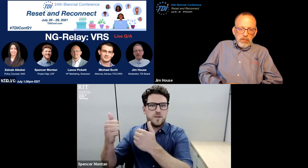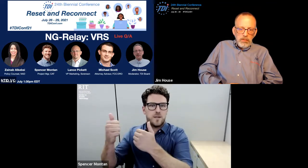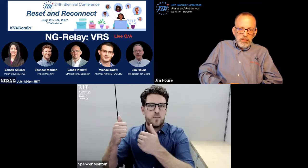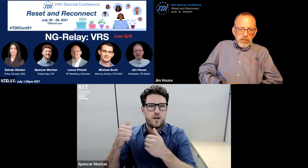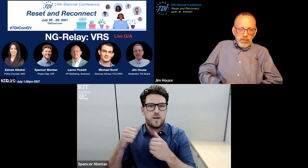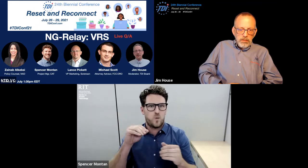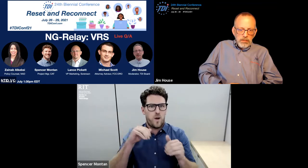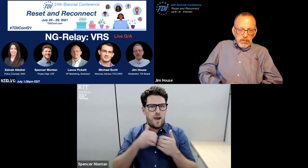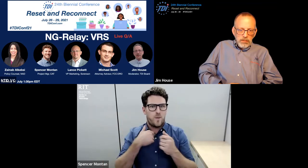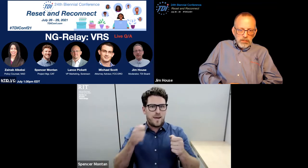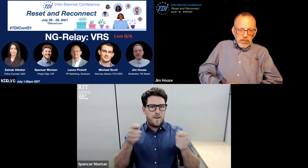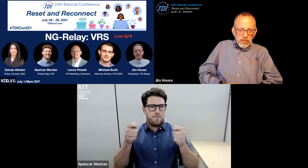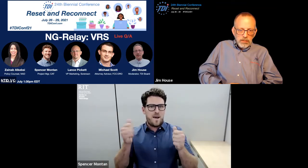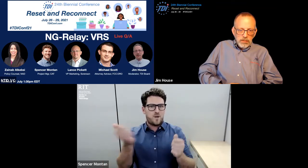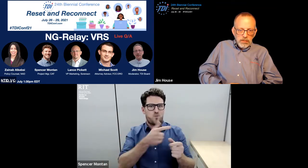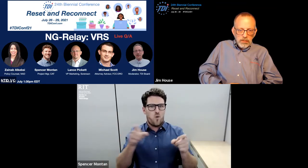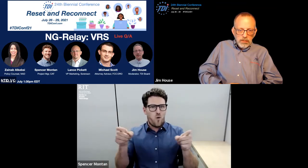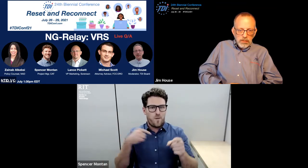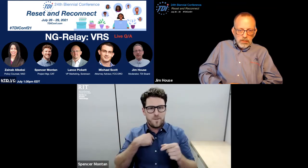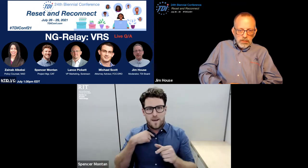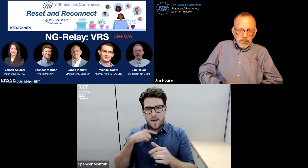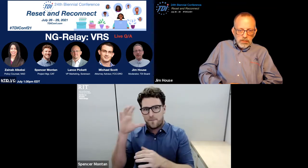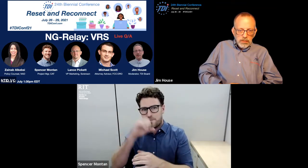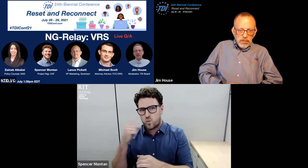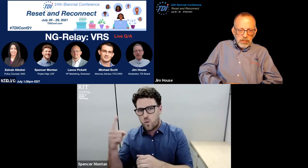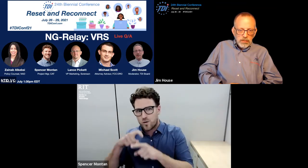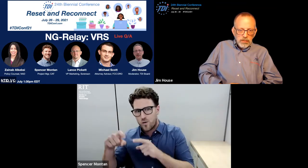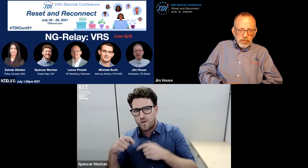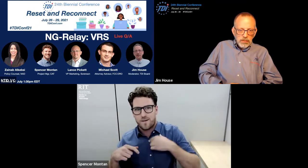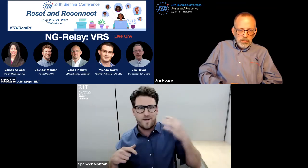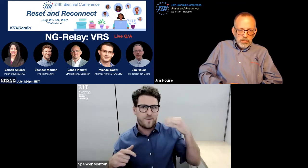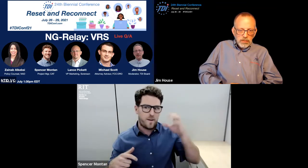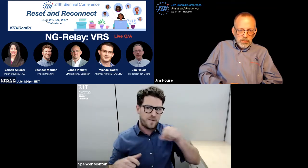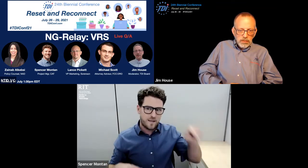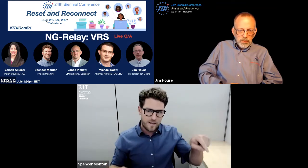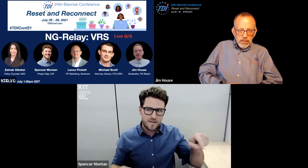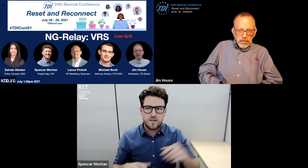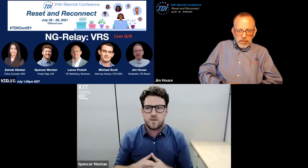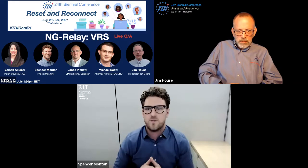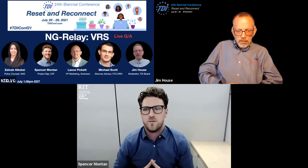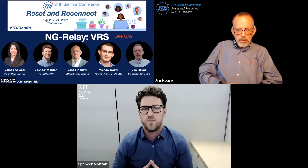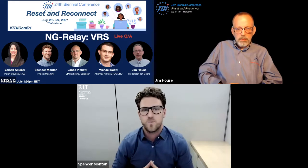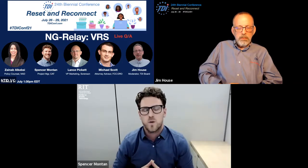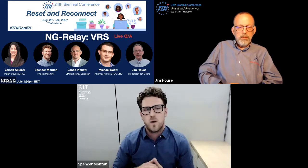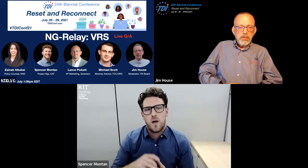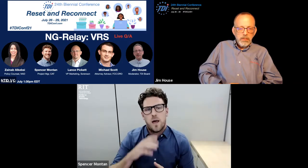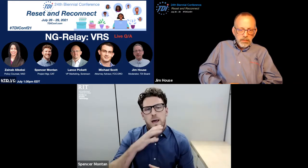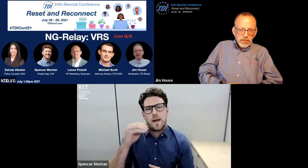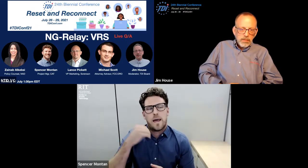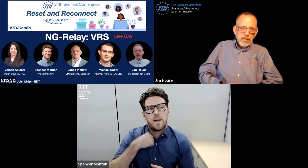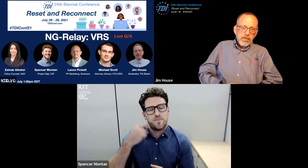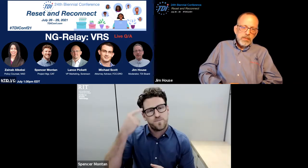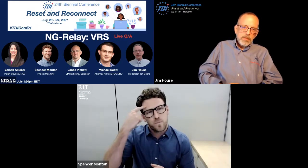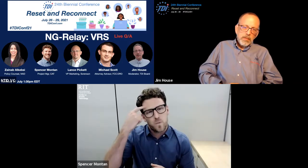my video contacts. Everything is separate right now. So how can I manage all of these contacts? I missed one call, then I missed the other